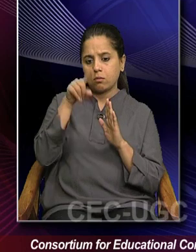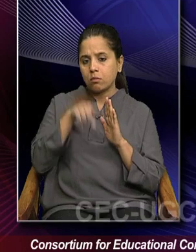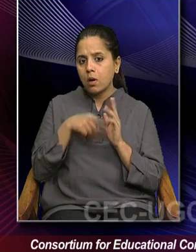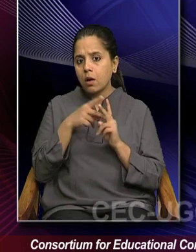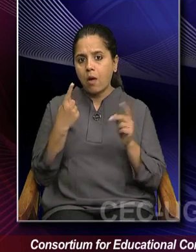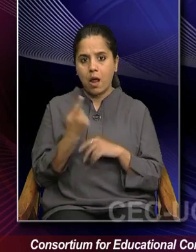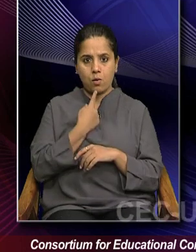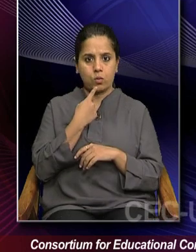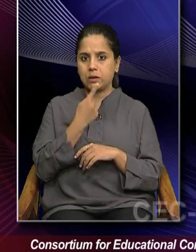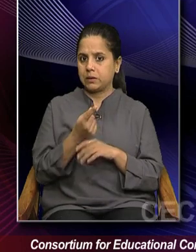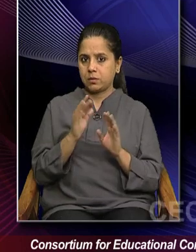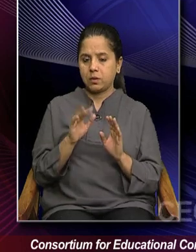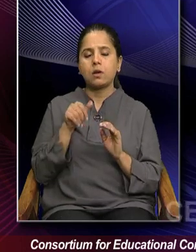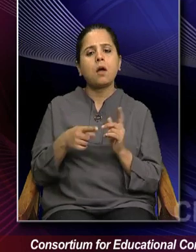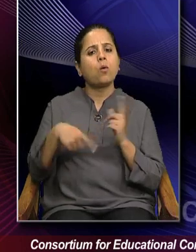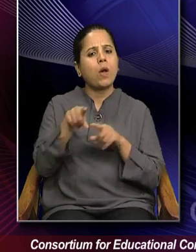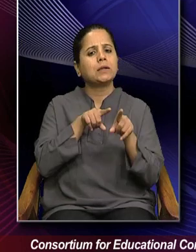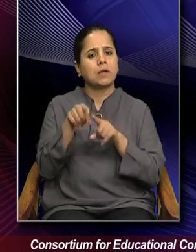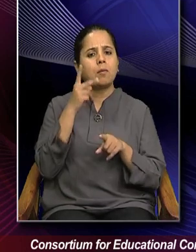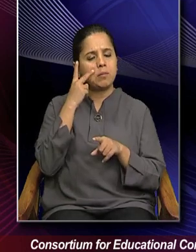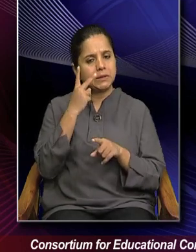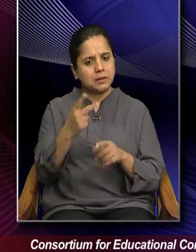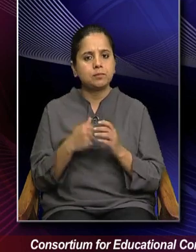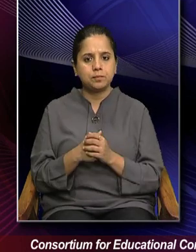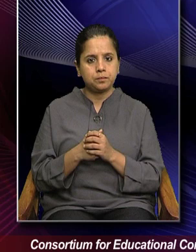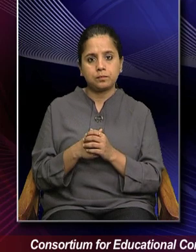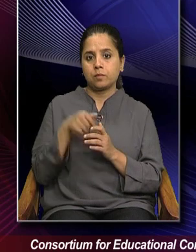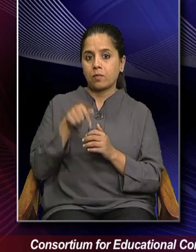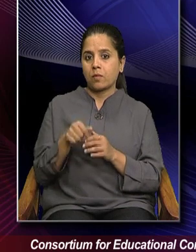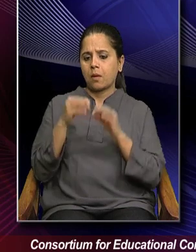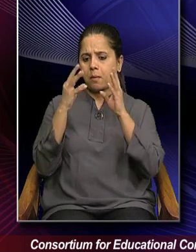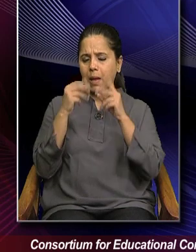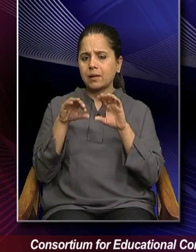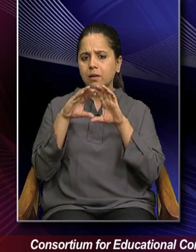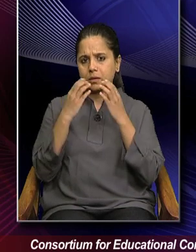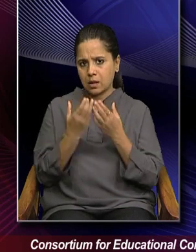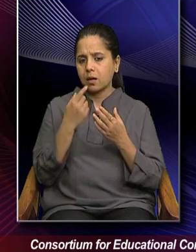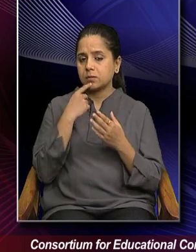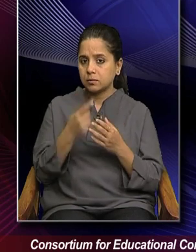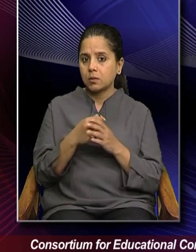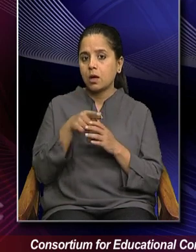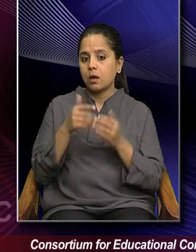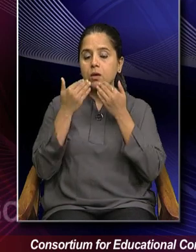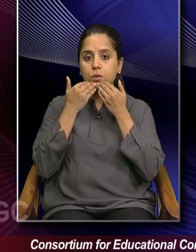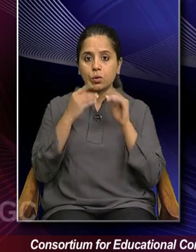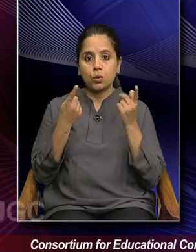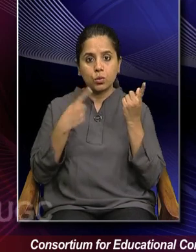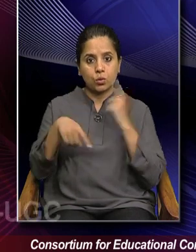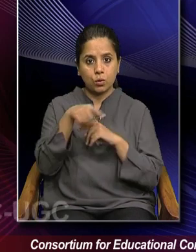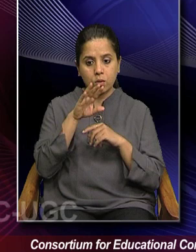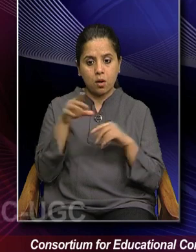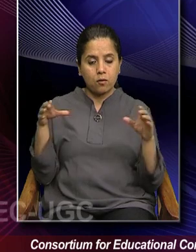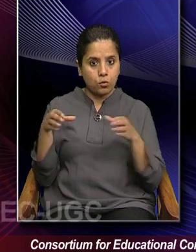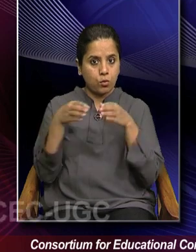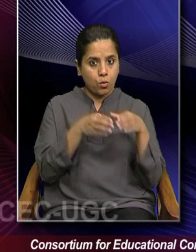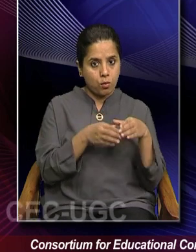alone. Let us take an example. In a mathematics class, students are grouped